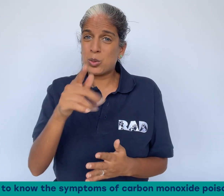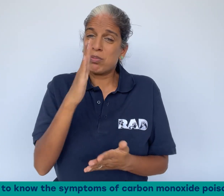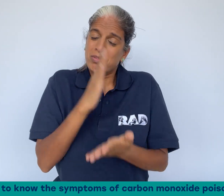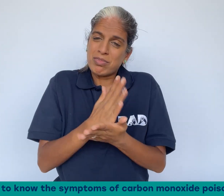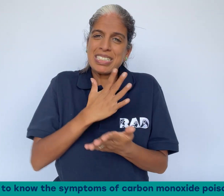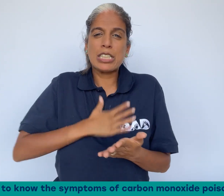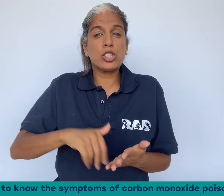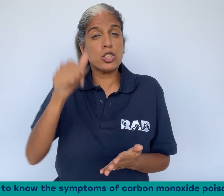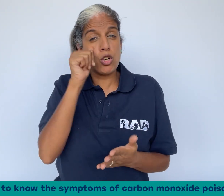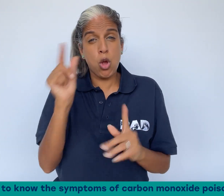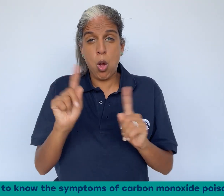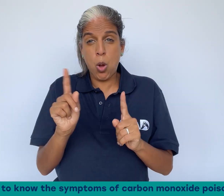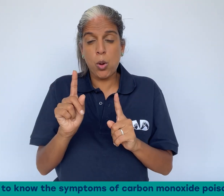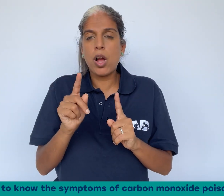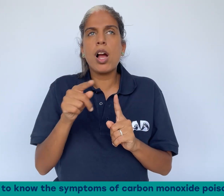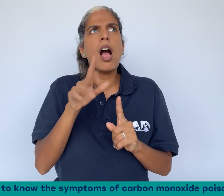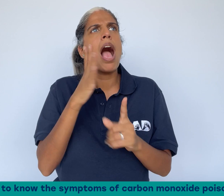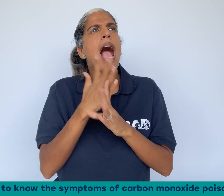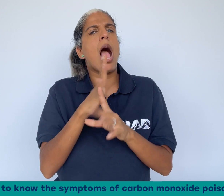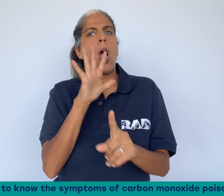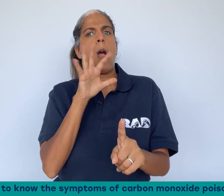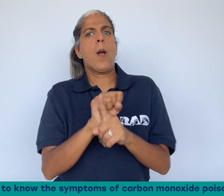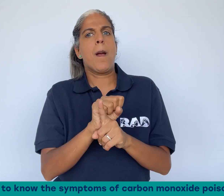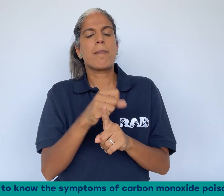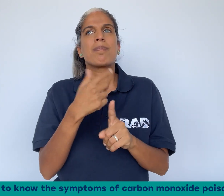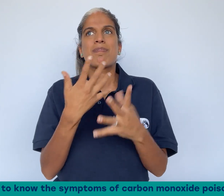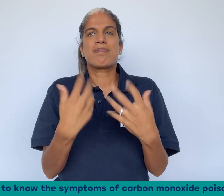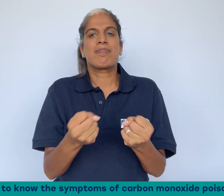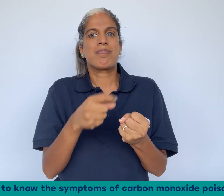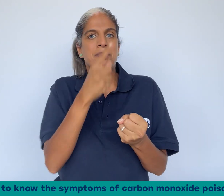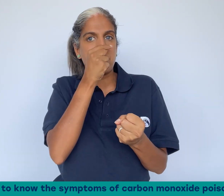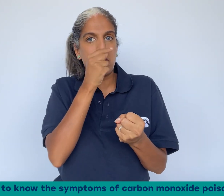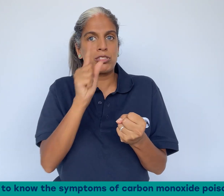You need to know the symptoms of carbon monoxide poisoning